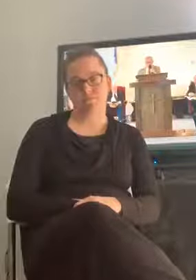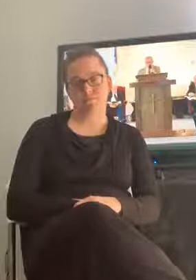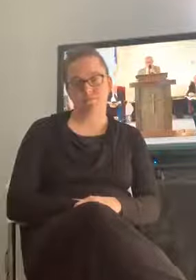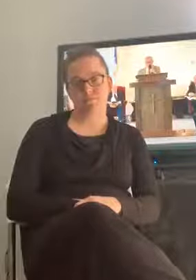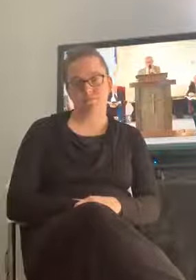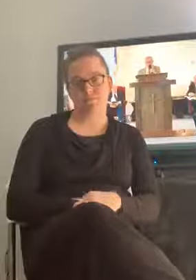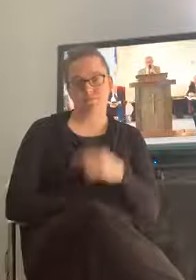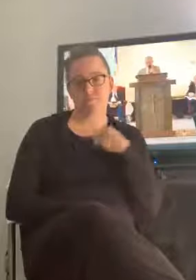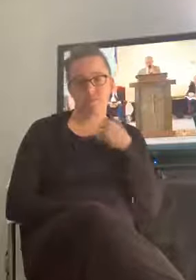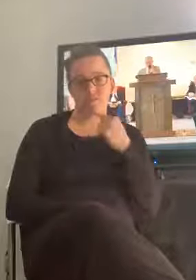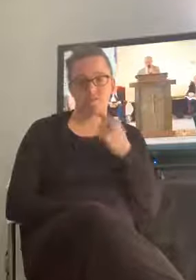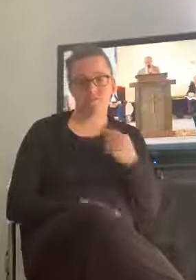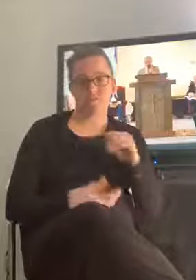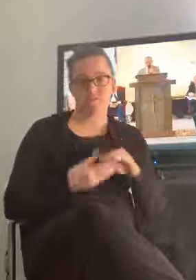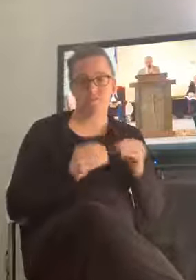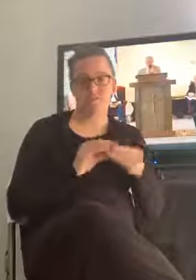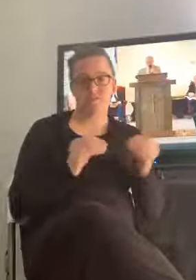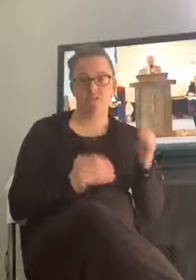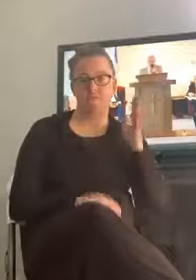absolutely right. I told this story before,